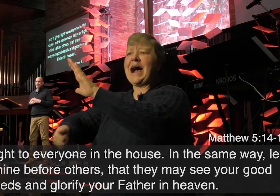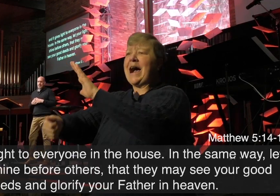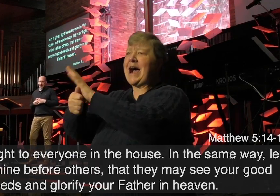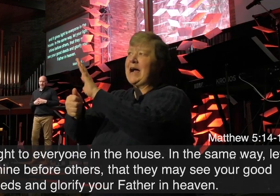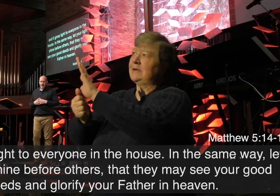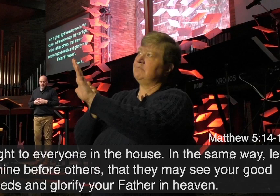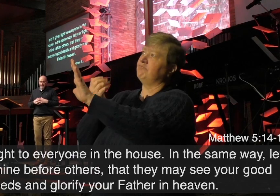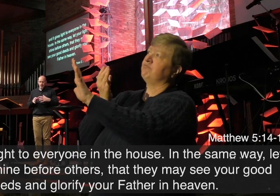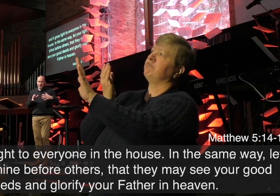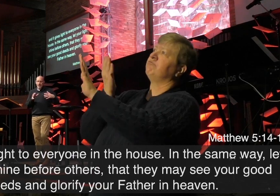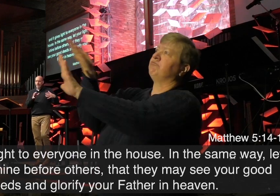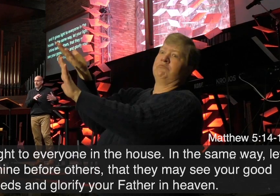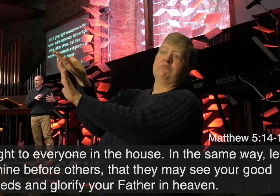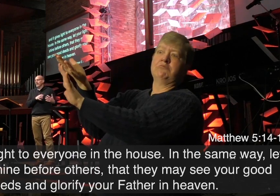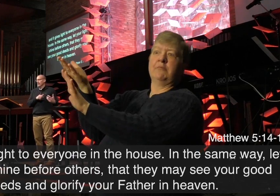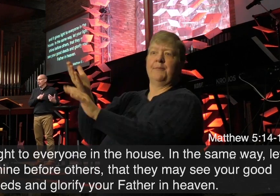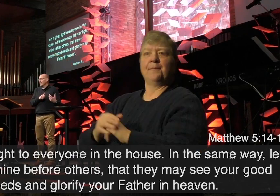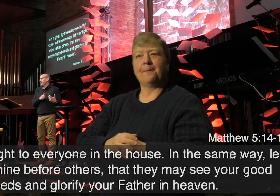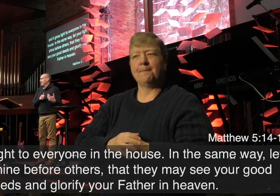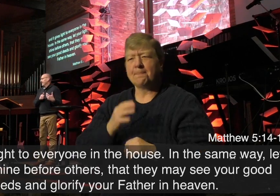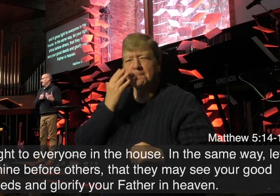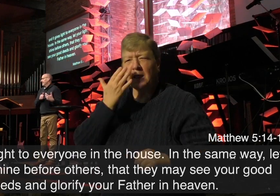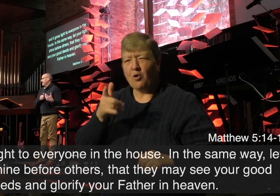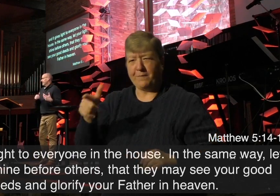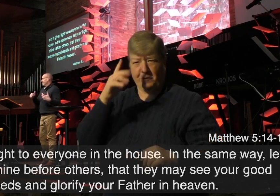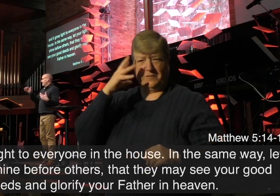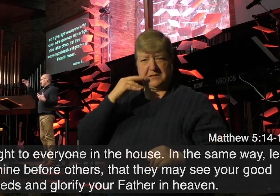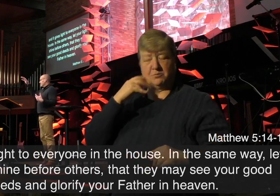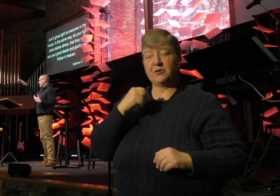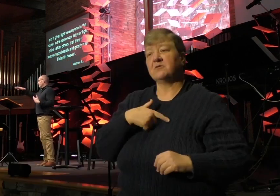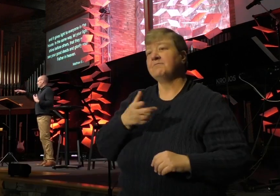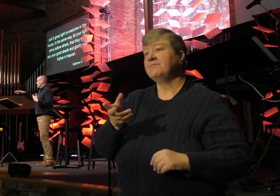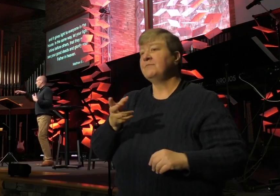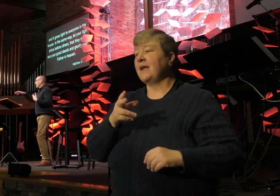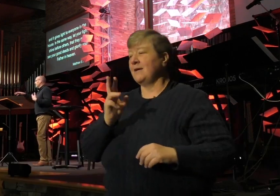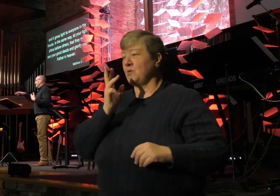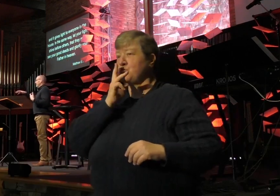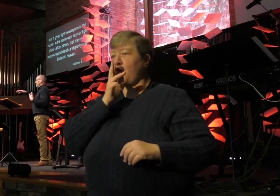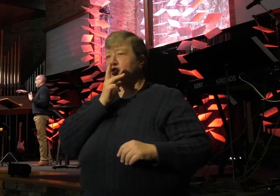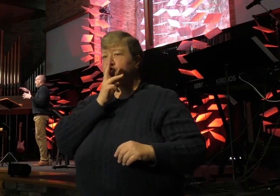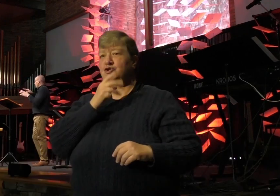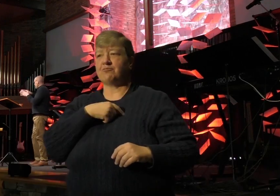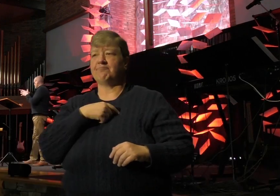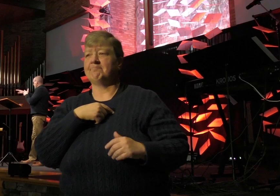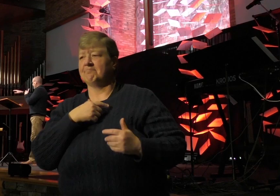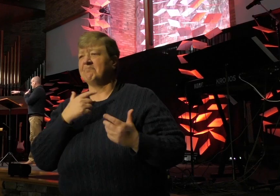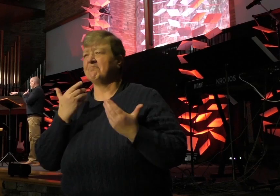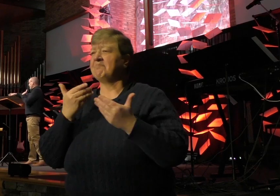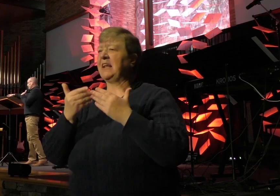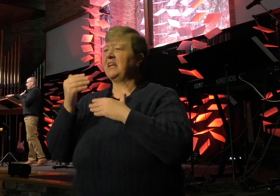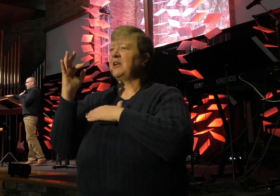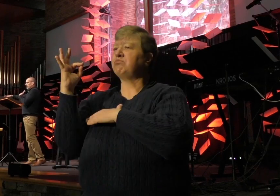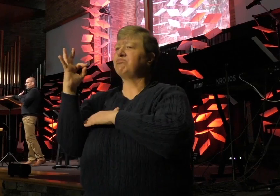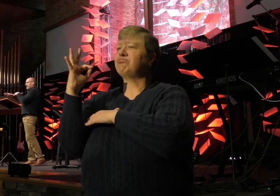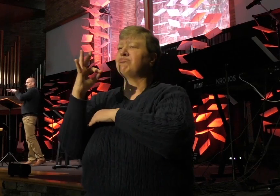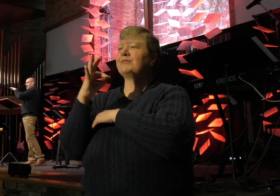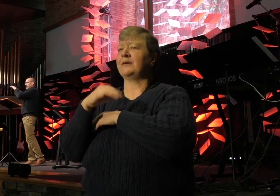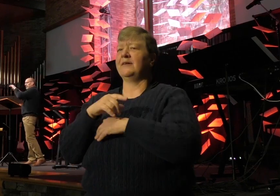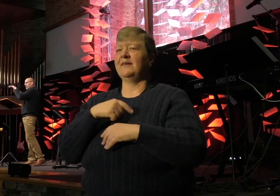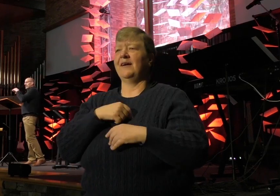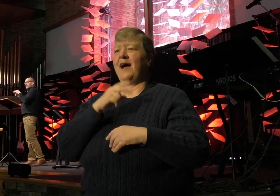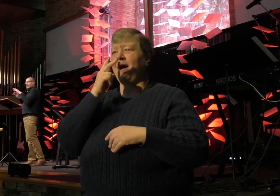this where you have been out at a body of water and dusk is falling. And when you look back to the